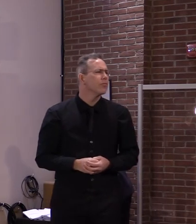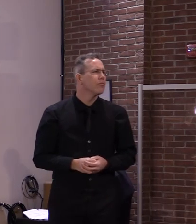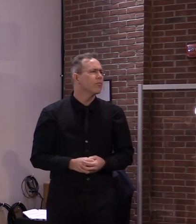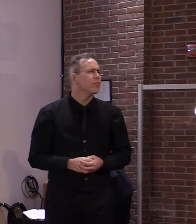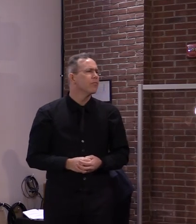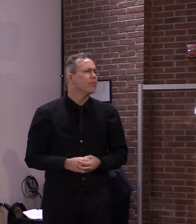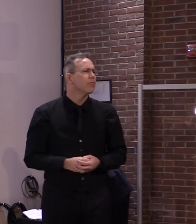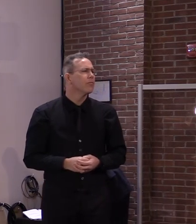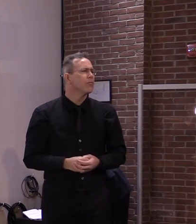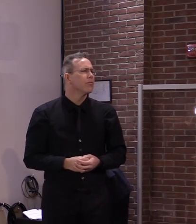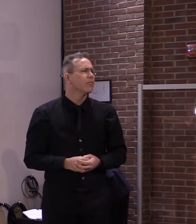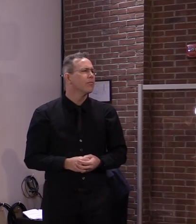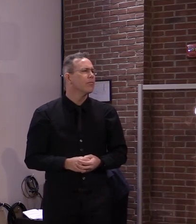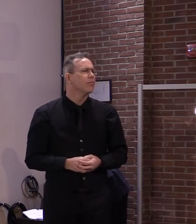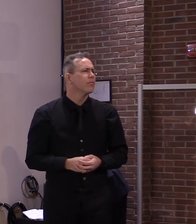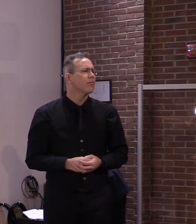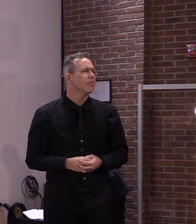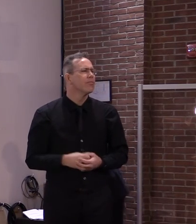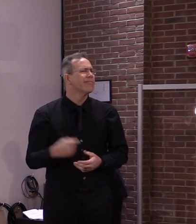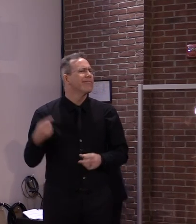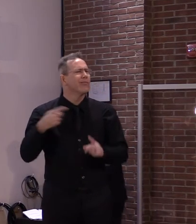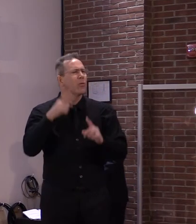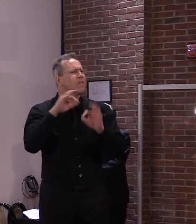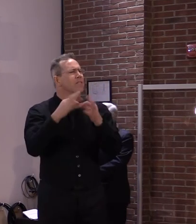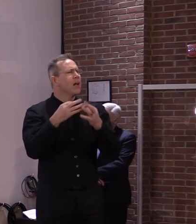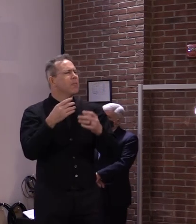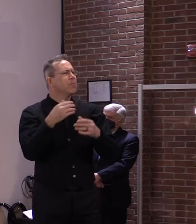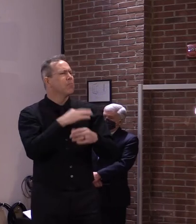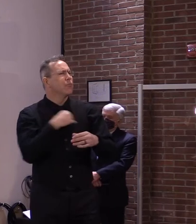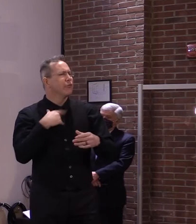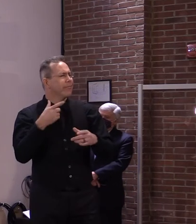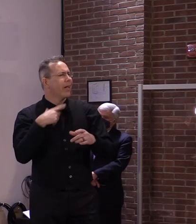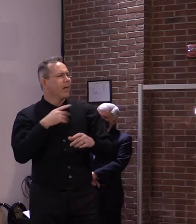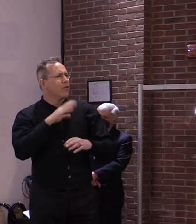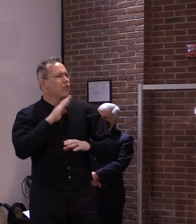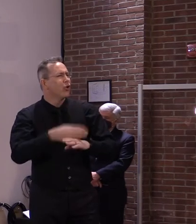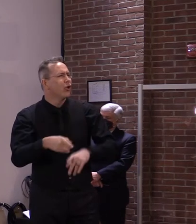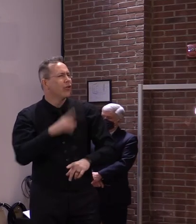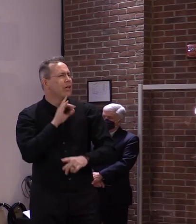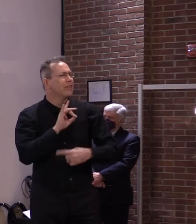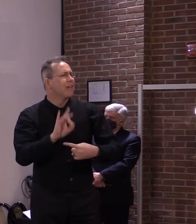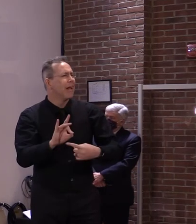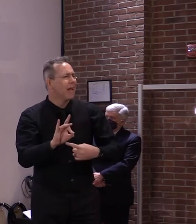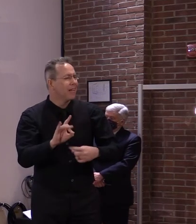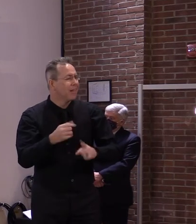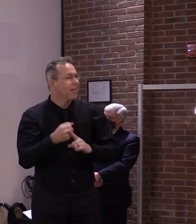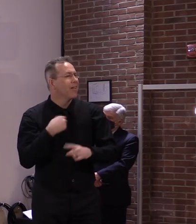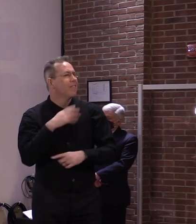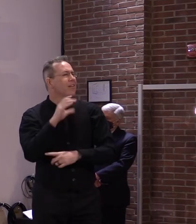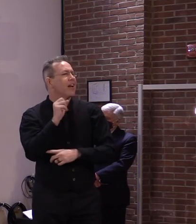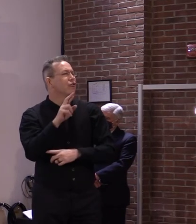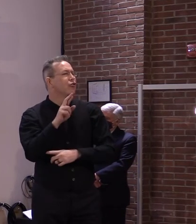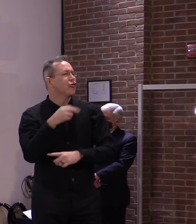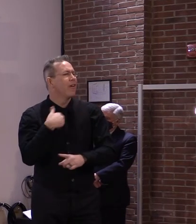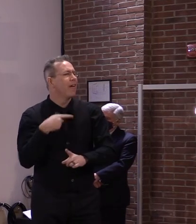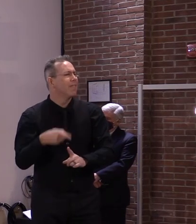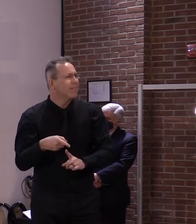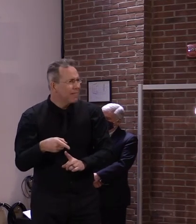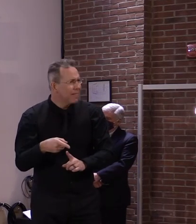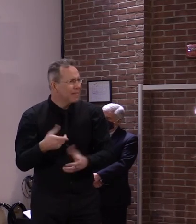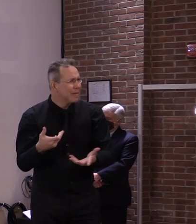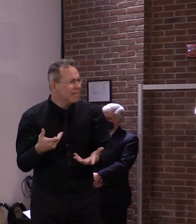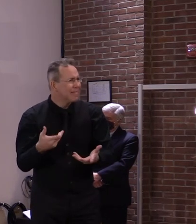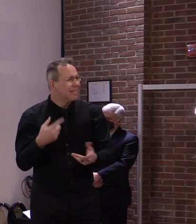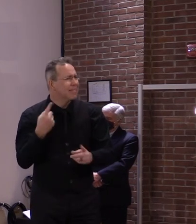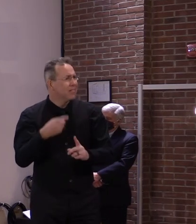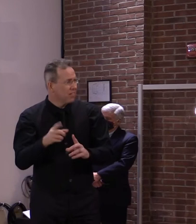vaccine when the individual's 16 plus with compromising conditions like cancer can get their shot her parents are concerned that if one of them gets sick